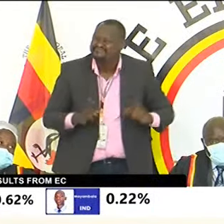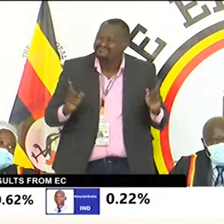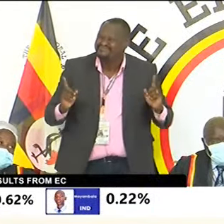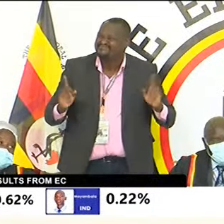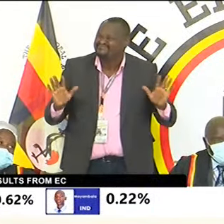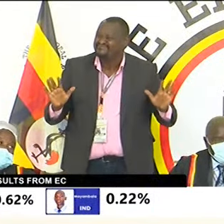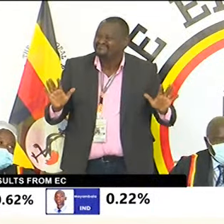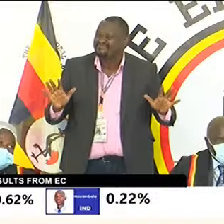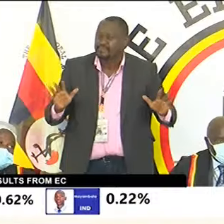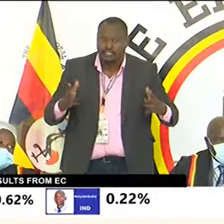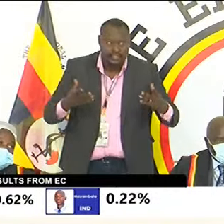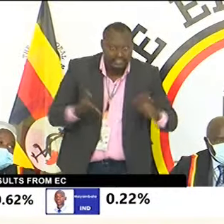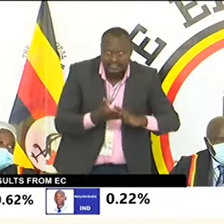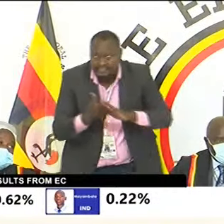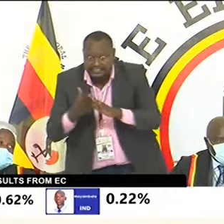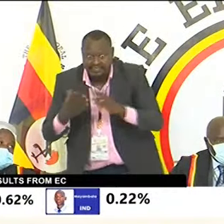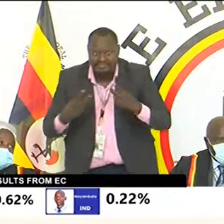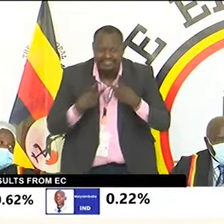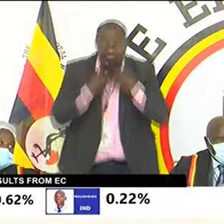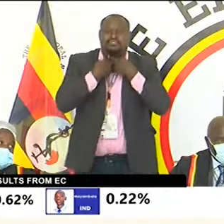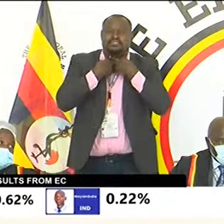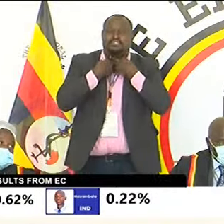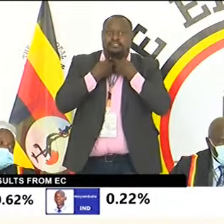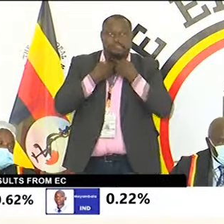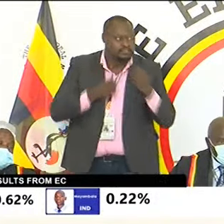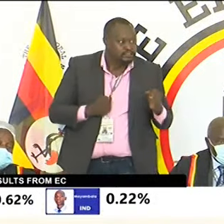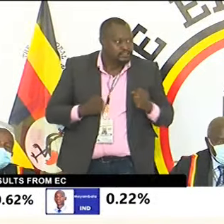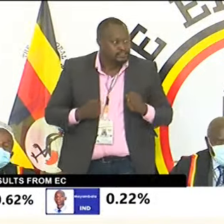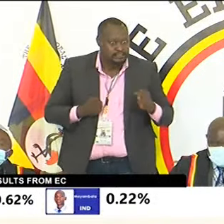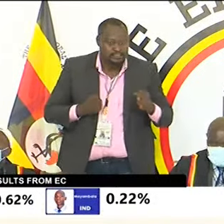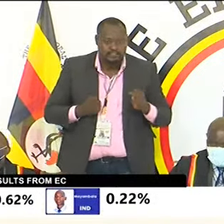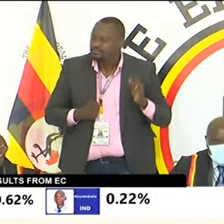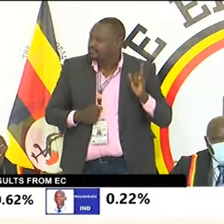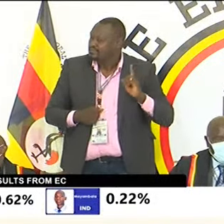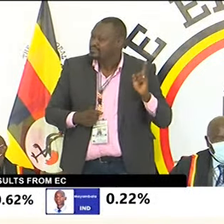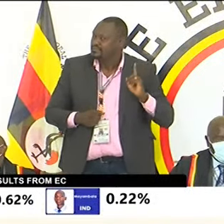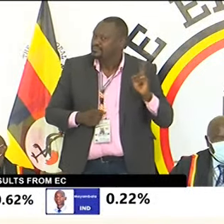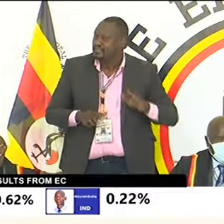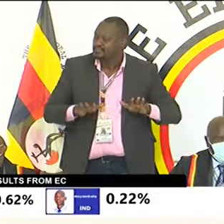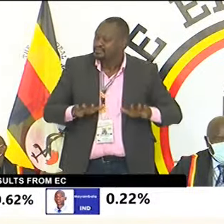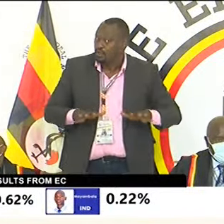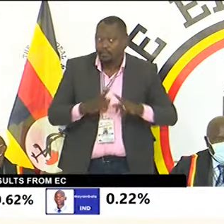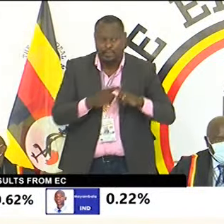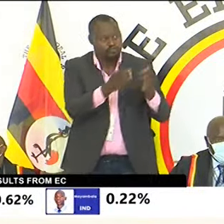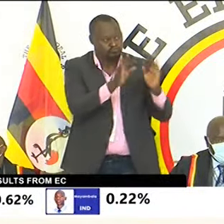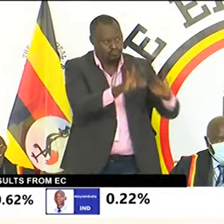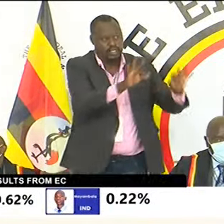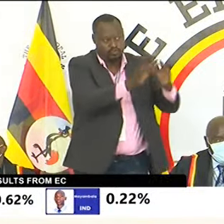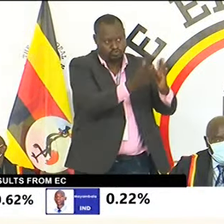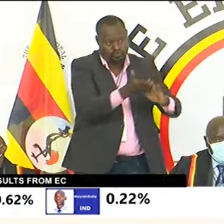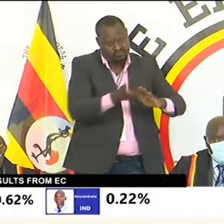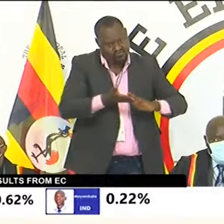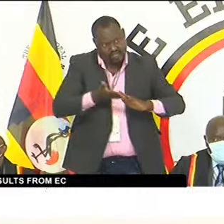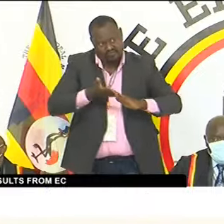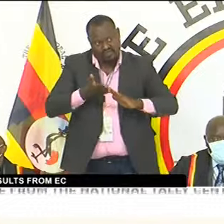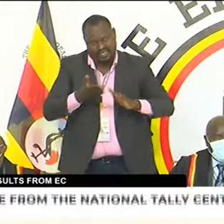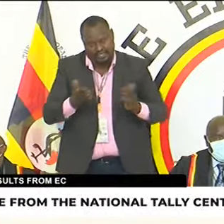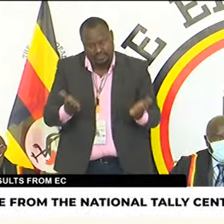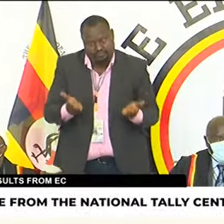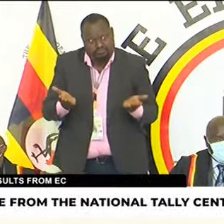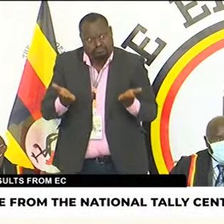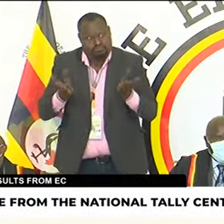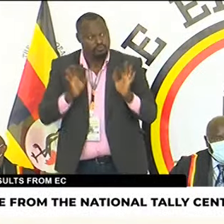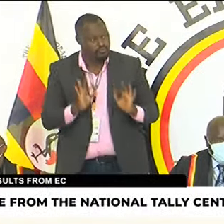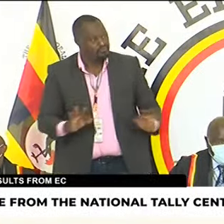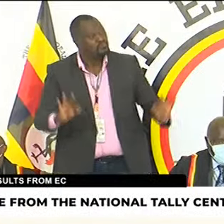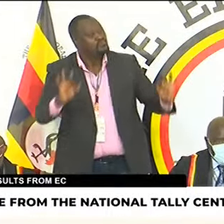and then find yourself tripping over. But we shall improve on the speed, and I want to assure you, we do not